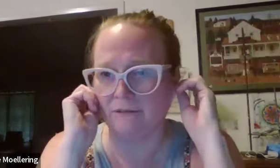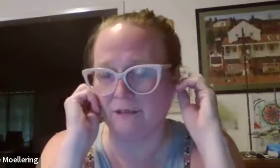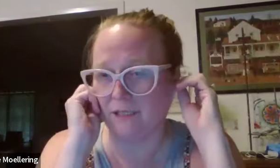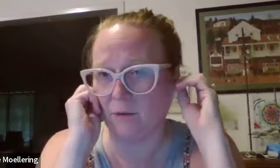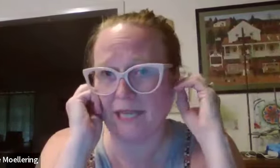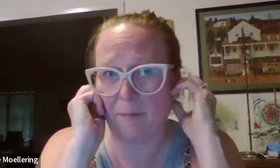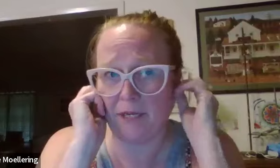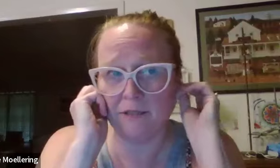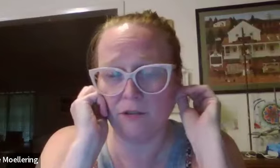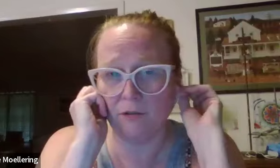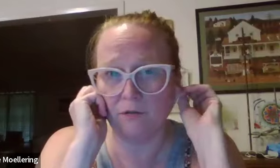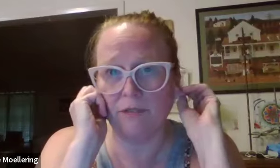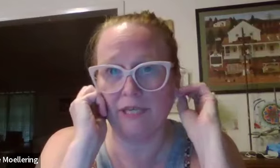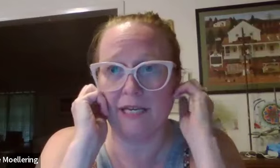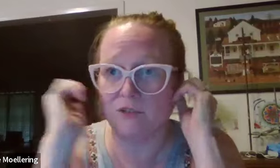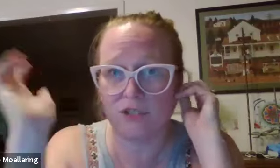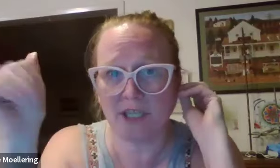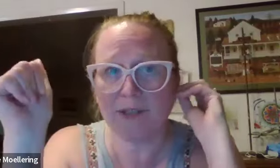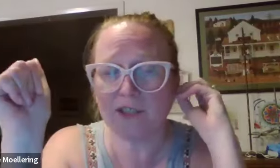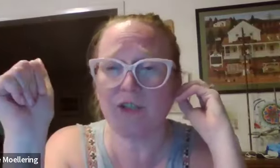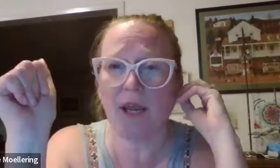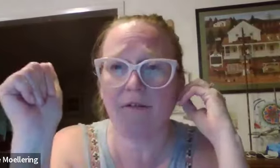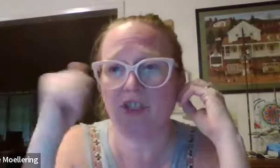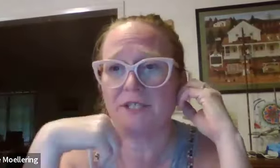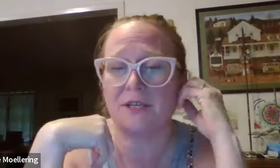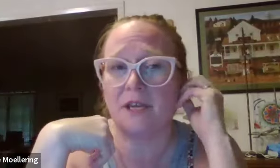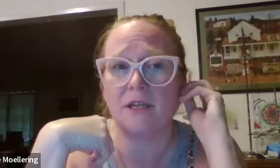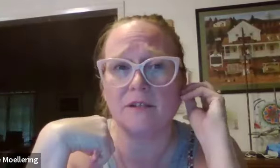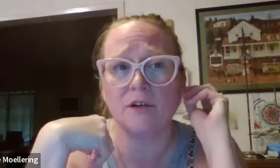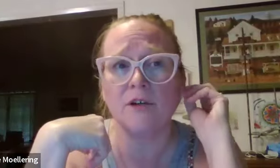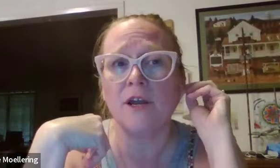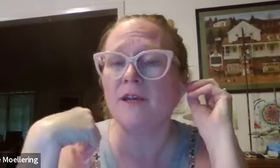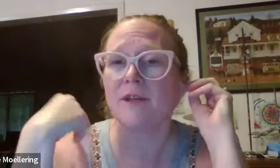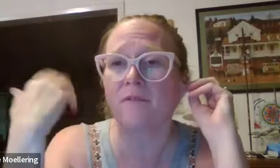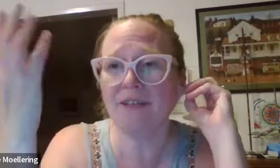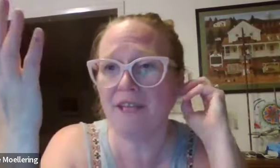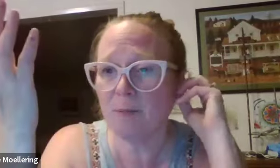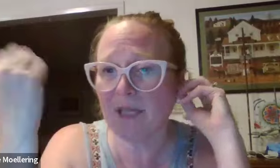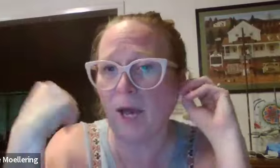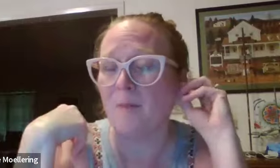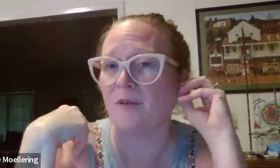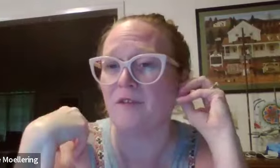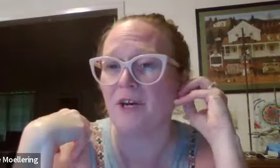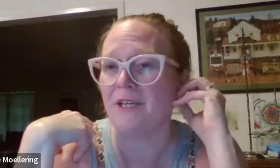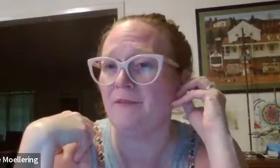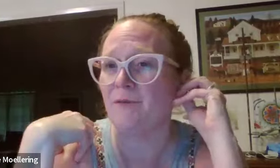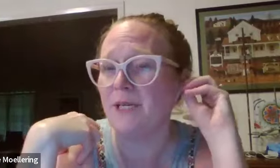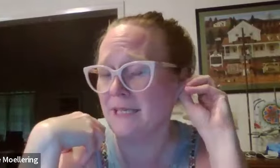is always happy to get answers to any questions you have if she doesn't know the answer. So if anything comes up or if you've got any